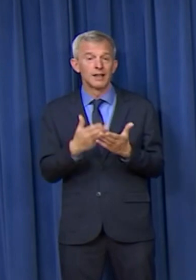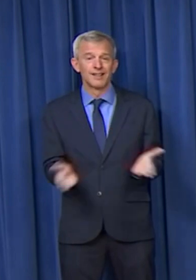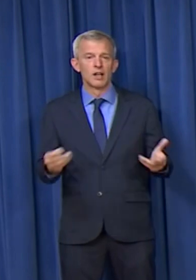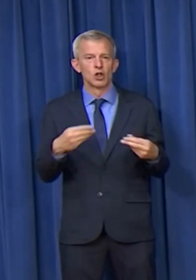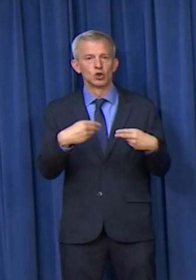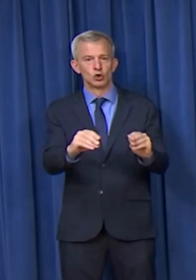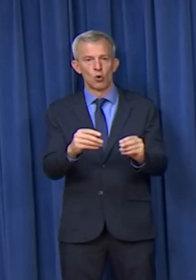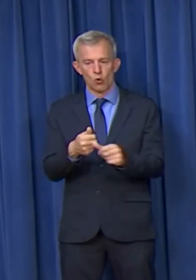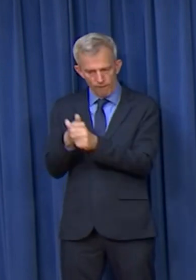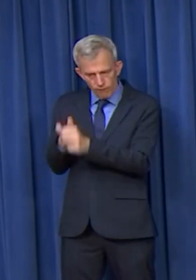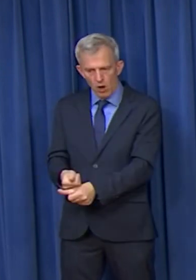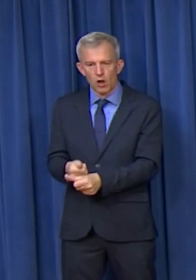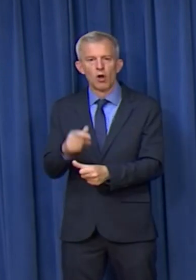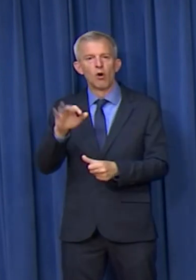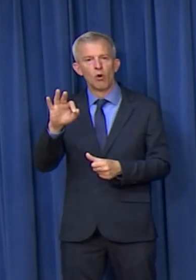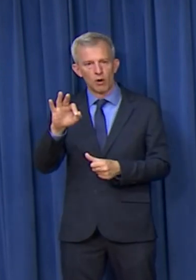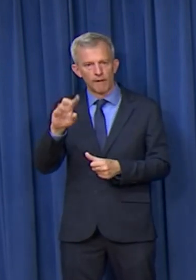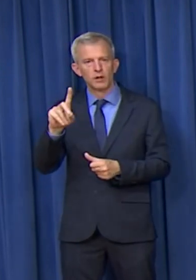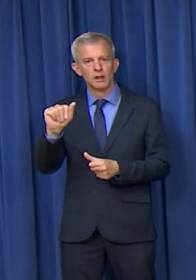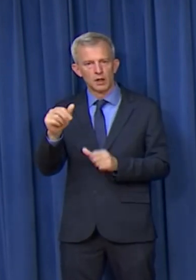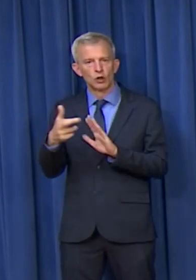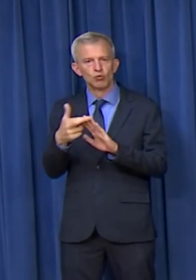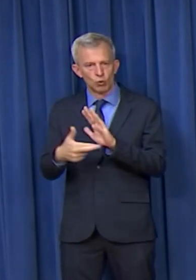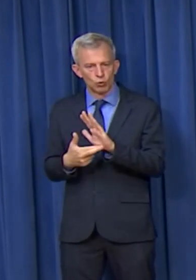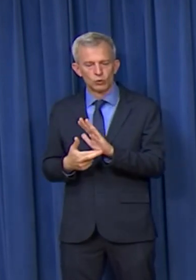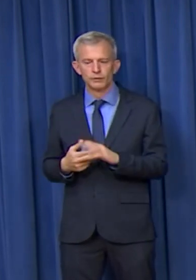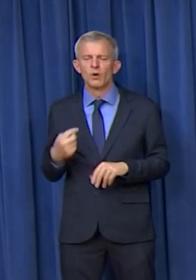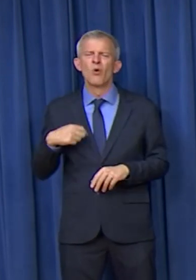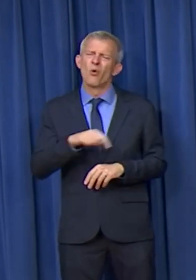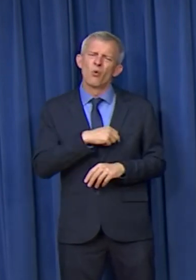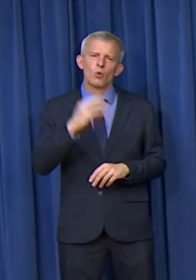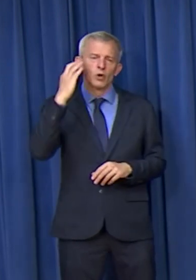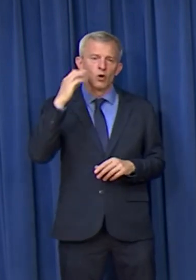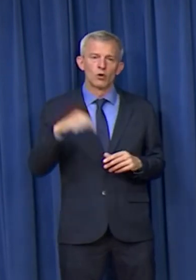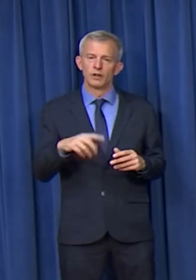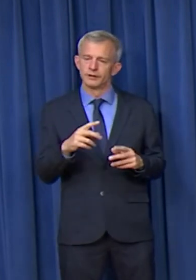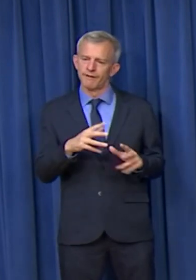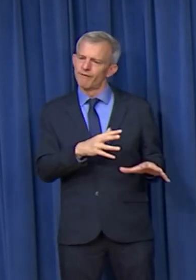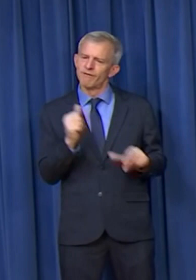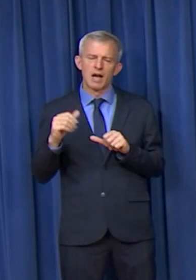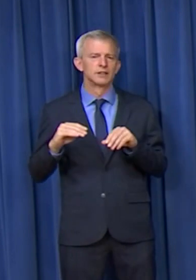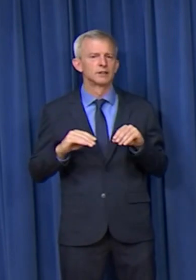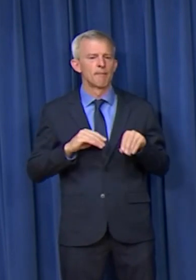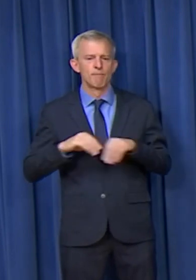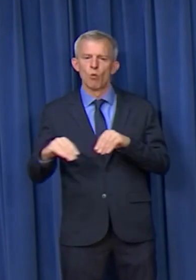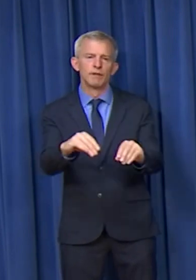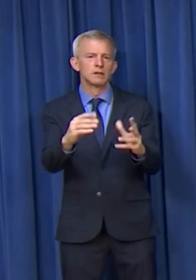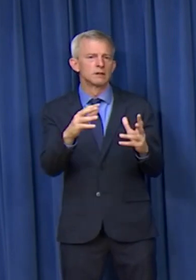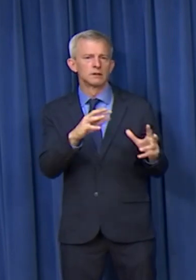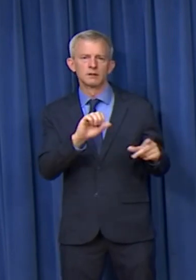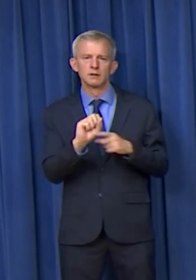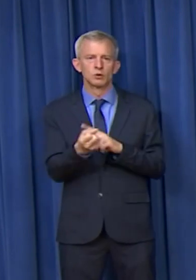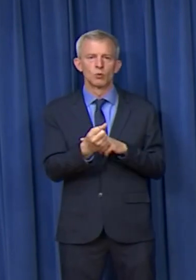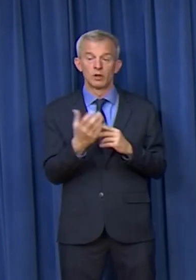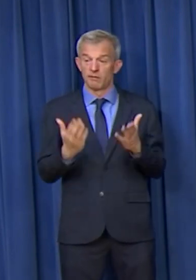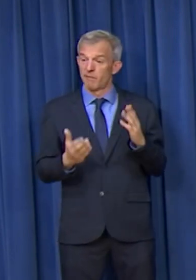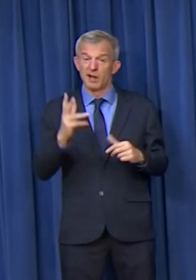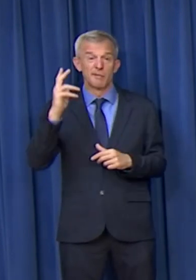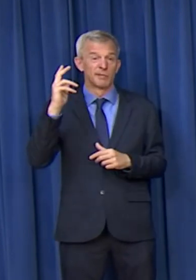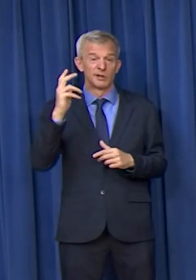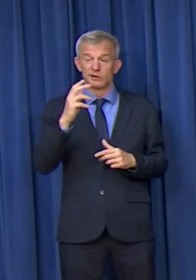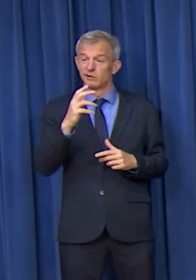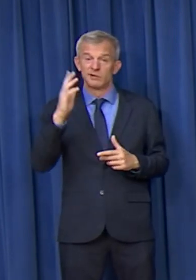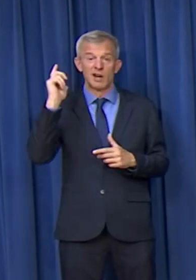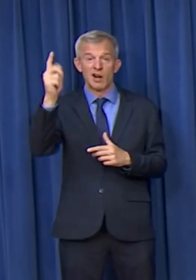and regulations. We do know, of course, this is a very dynamic situation and that it may be that in the days to come, the FDA,